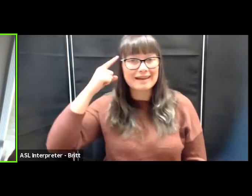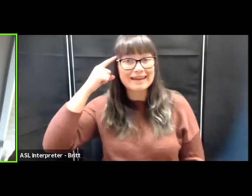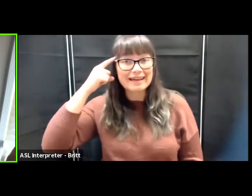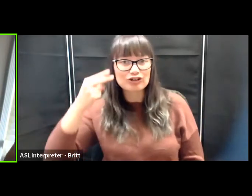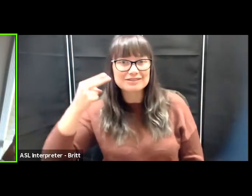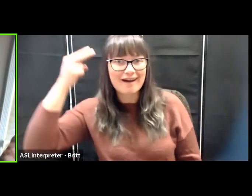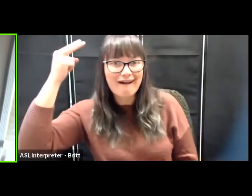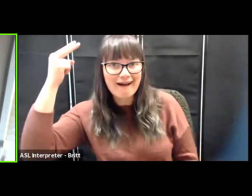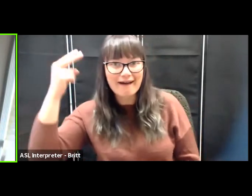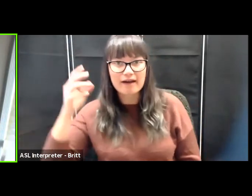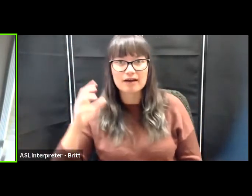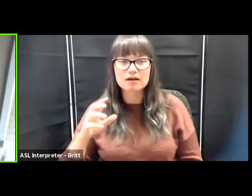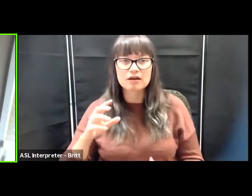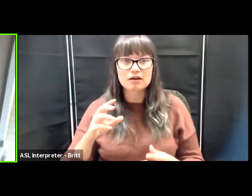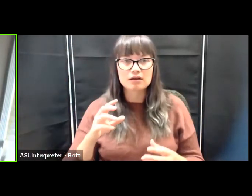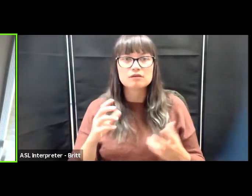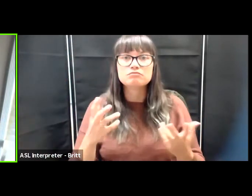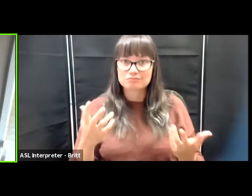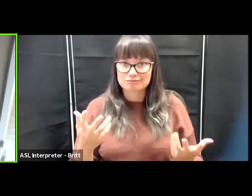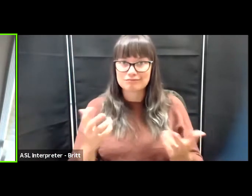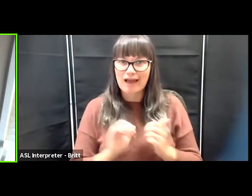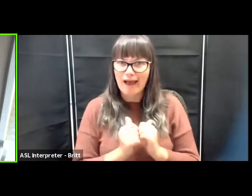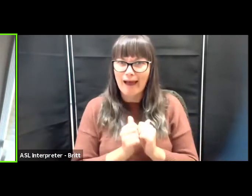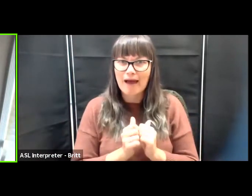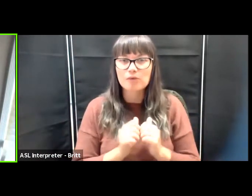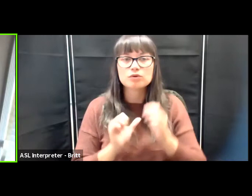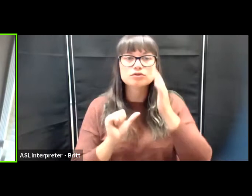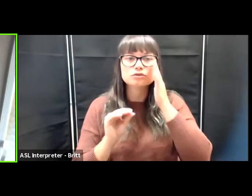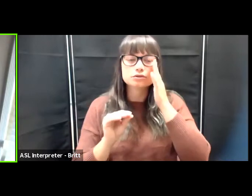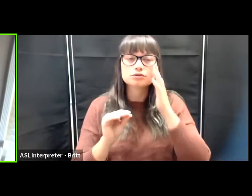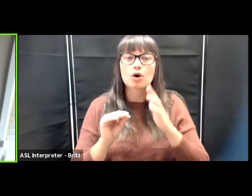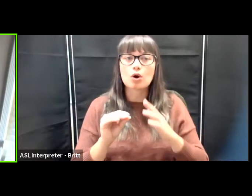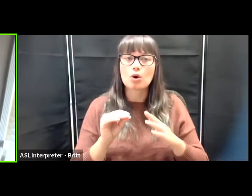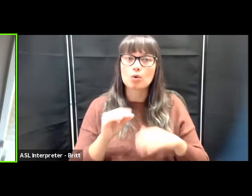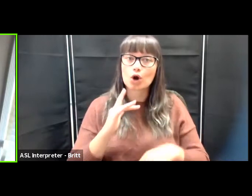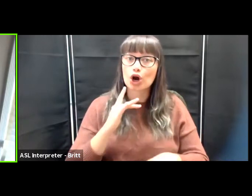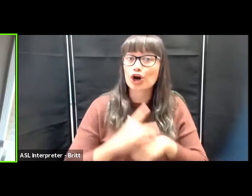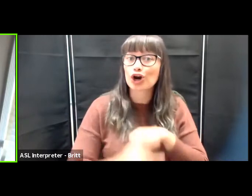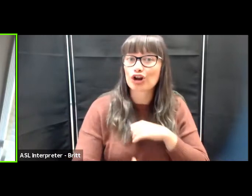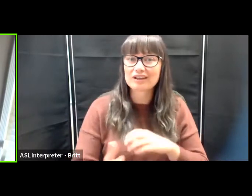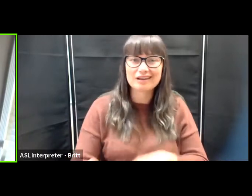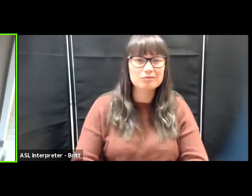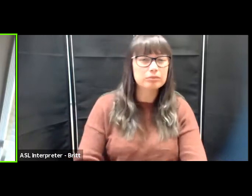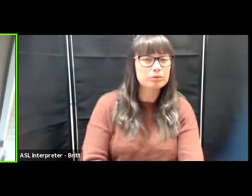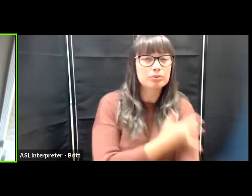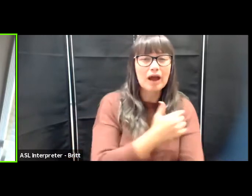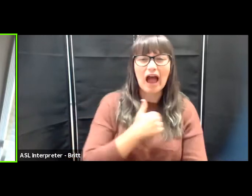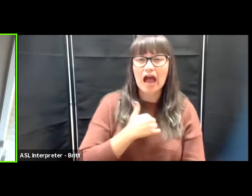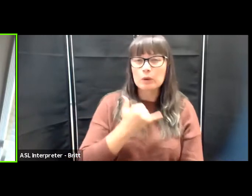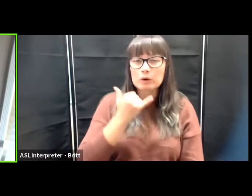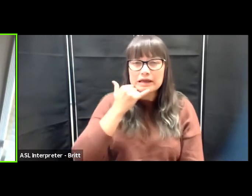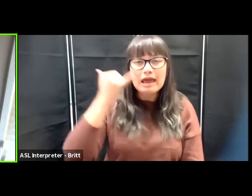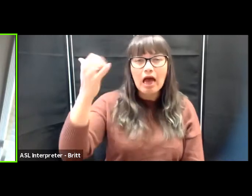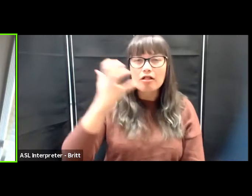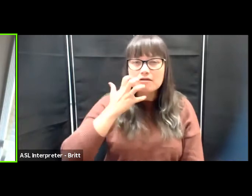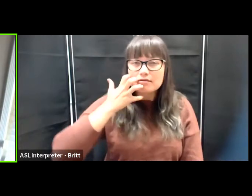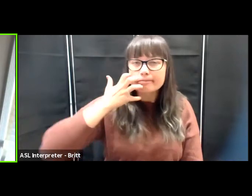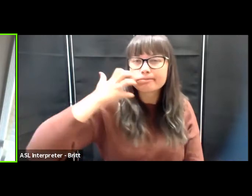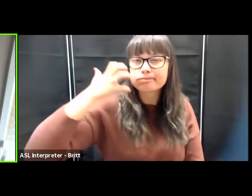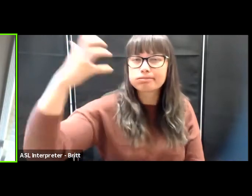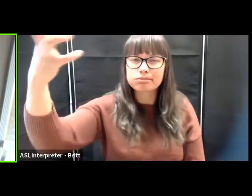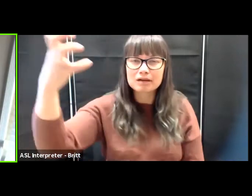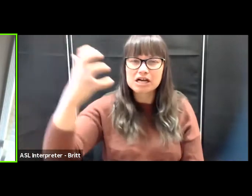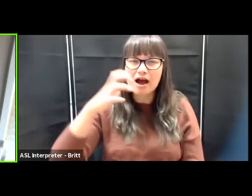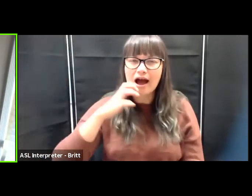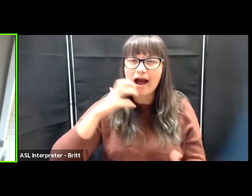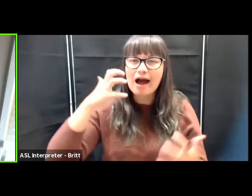but a break, right? So very, very early on, I would yell and push my high notes like